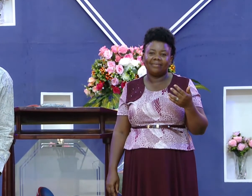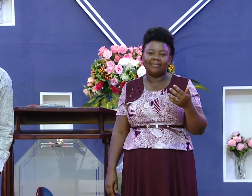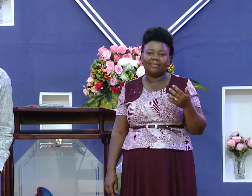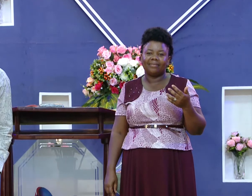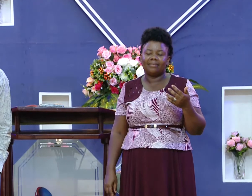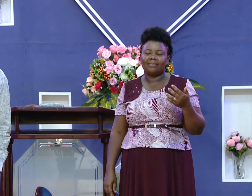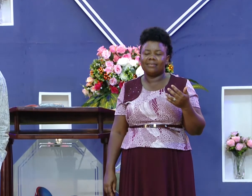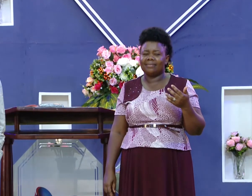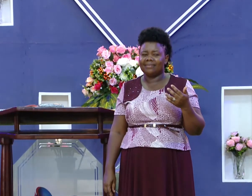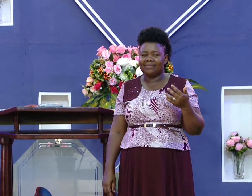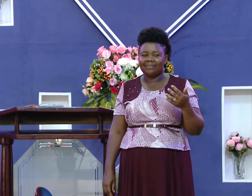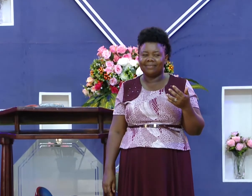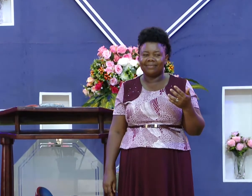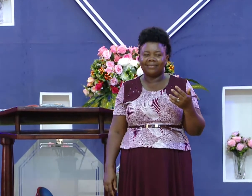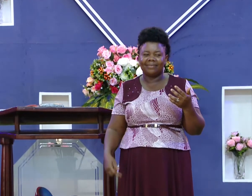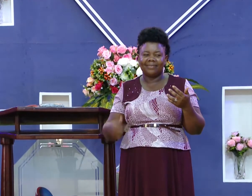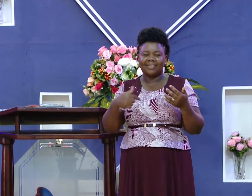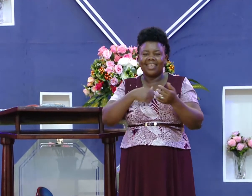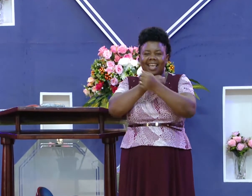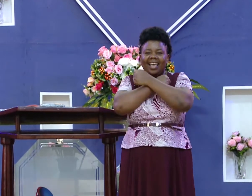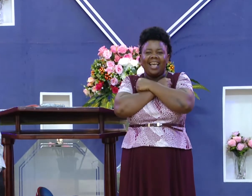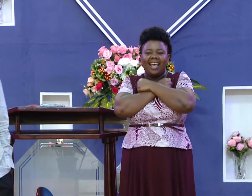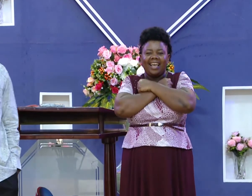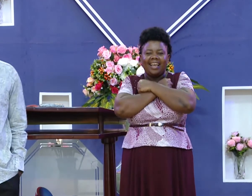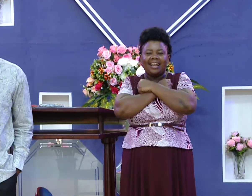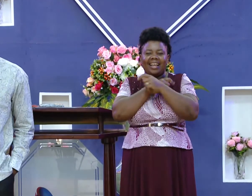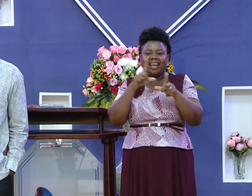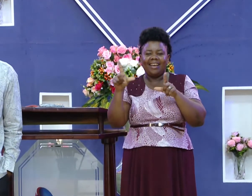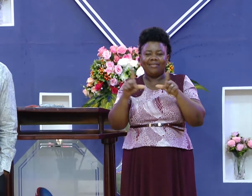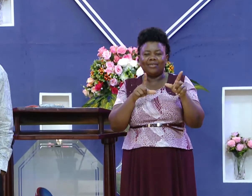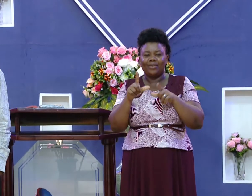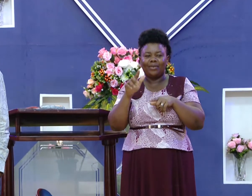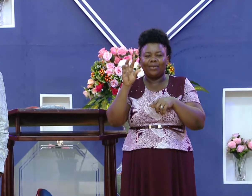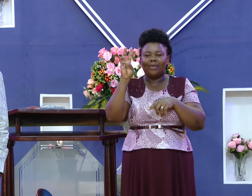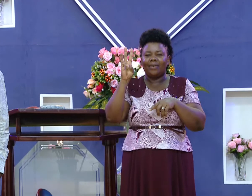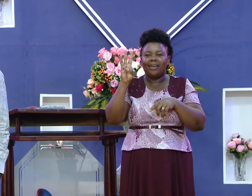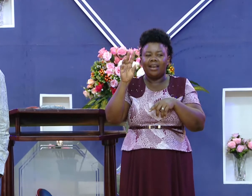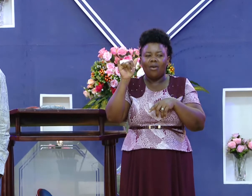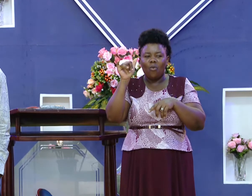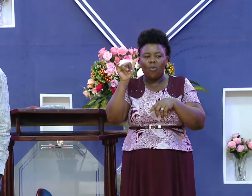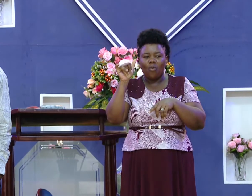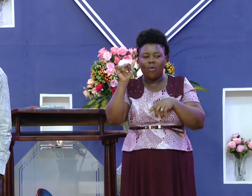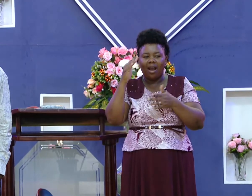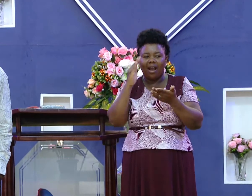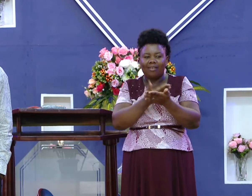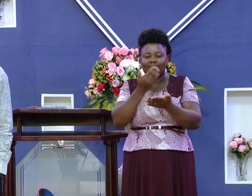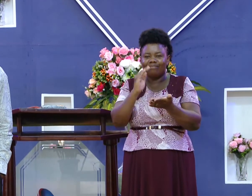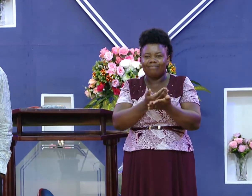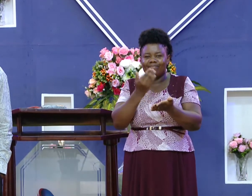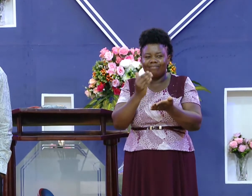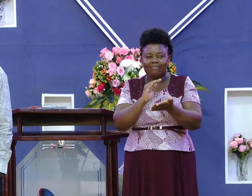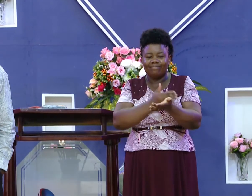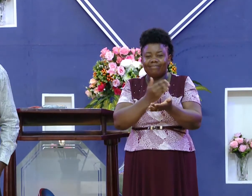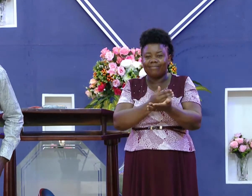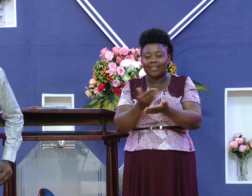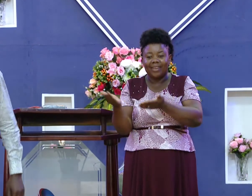right. I love these local yams. Hard yams. I came with the